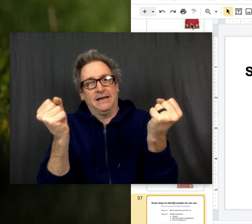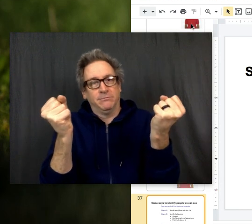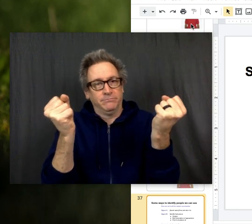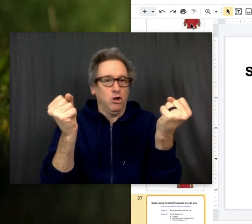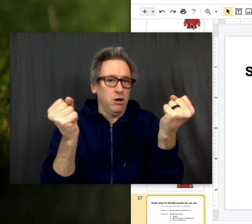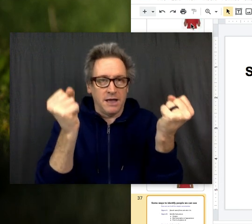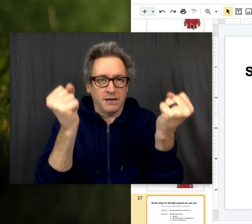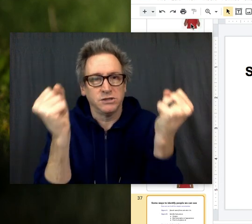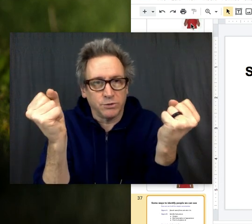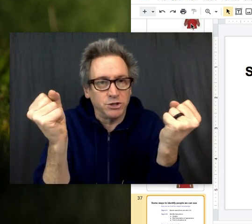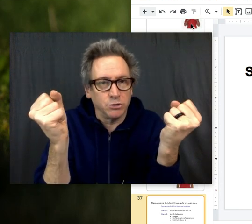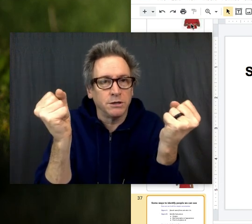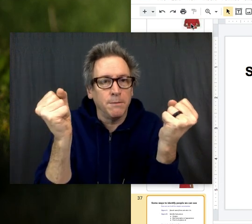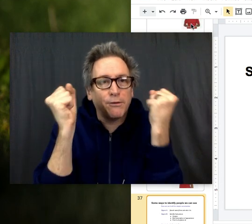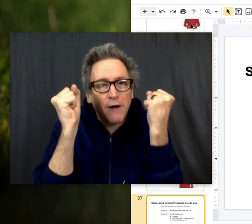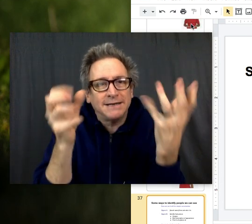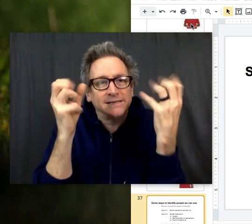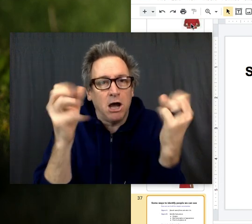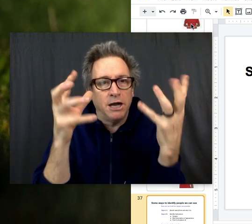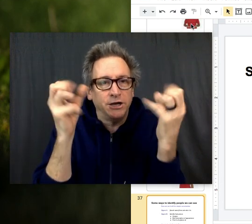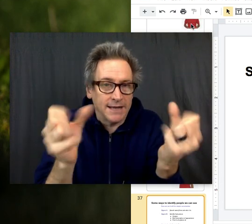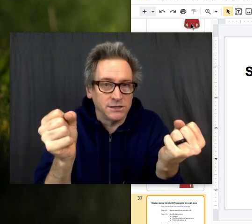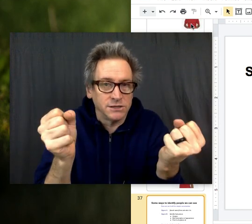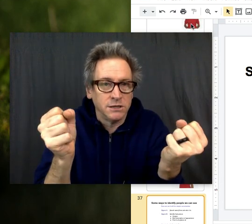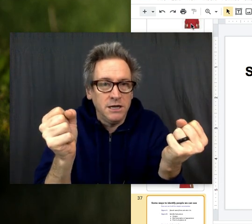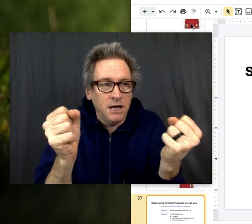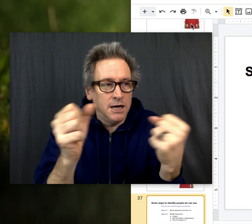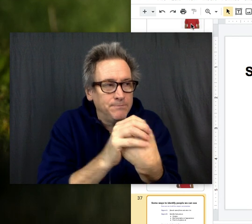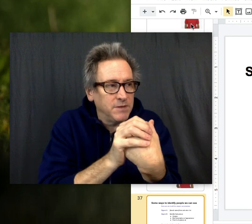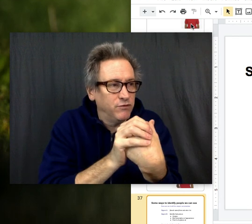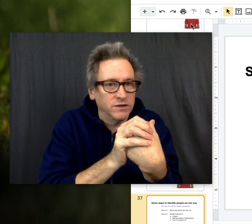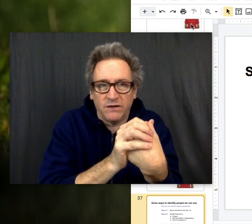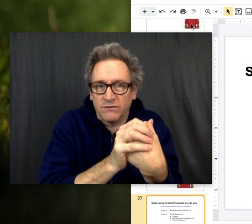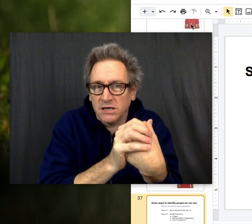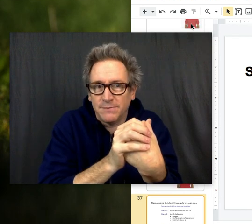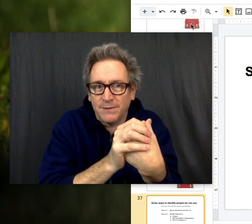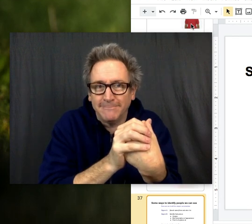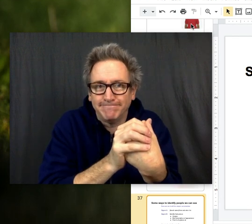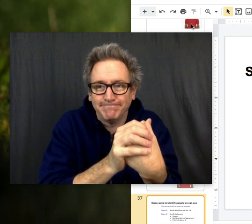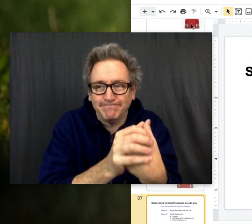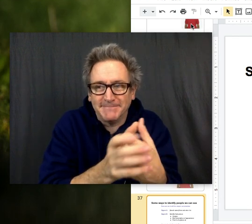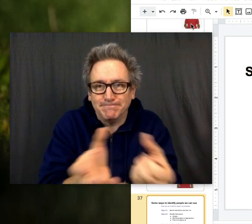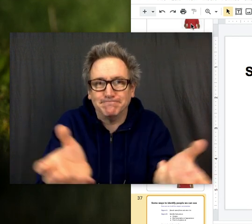that said, long story short, practice on your hands. If you feel self-conscious about